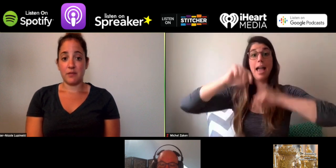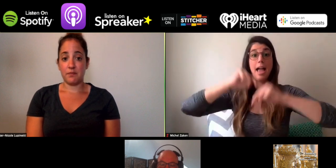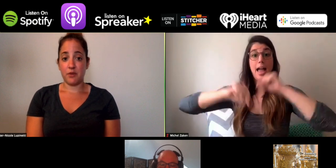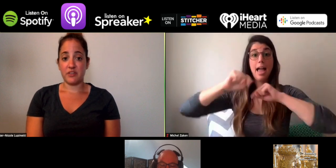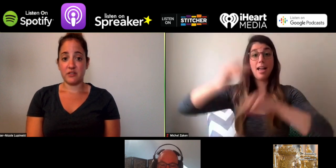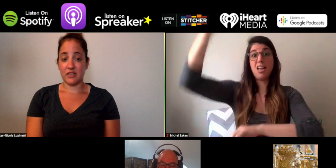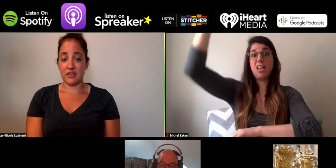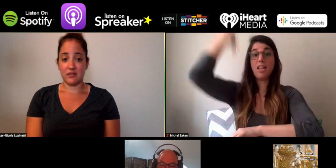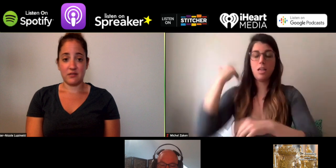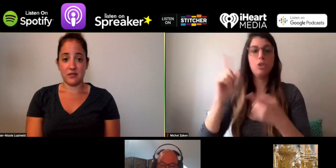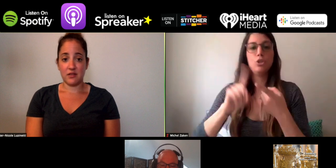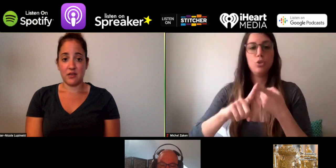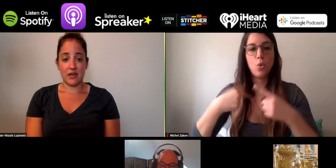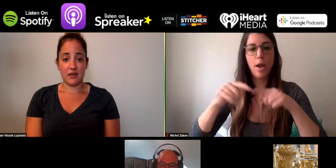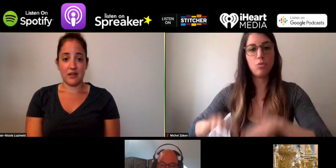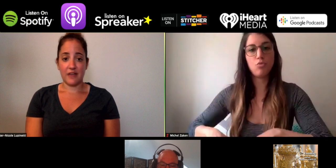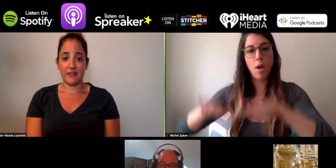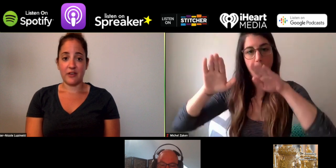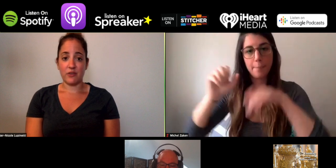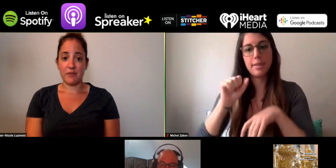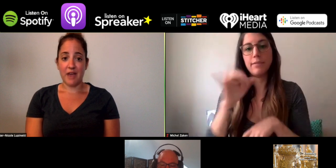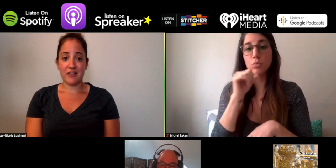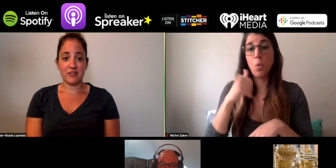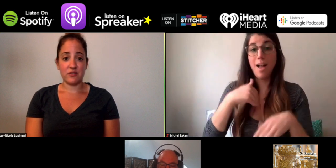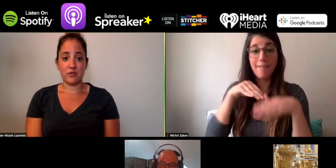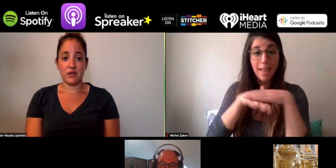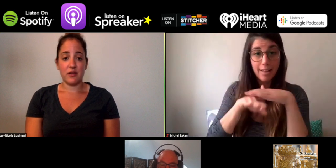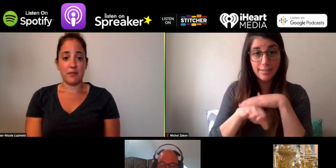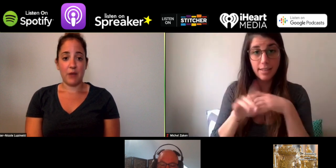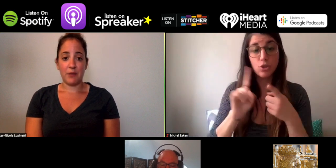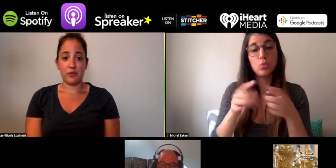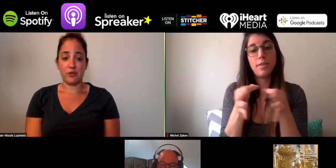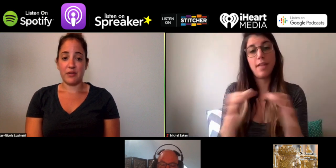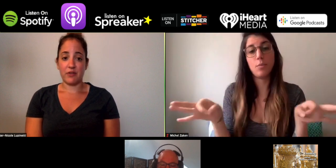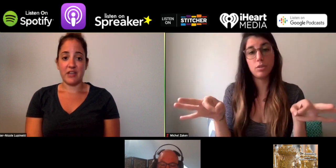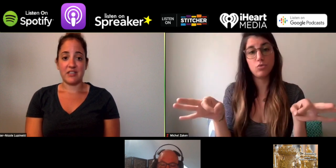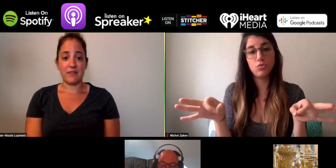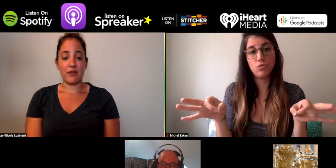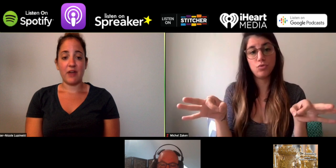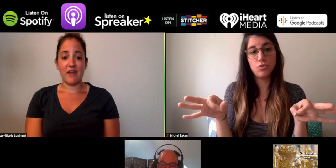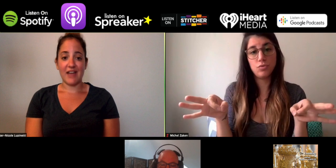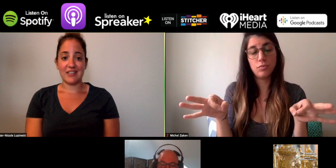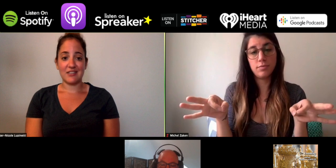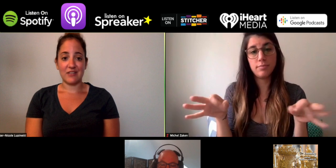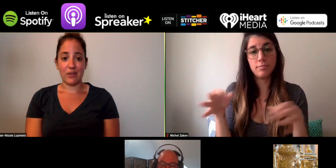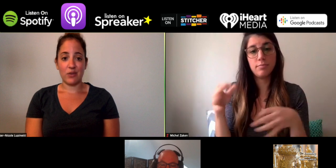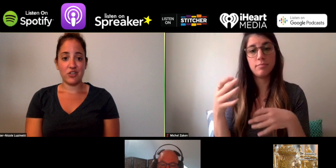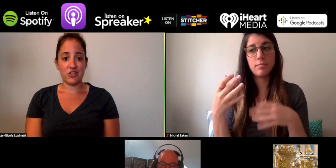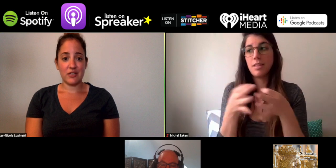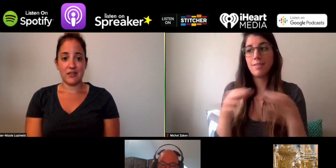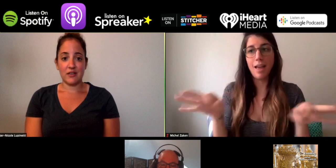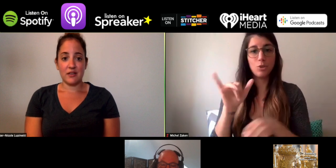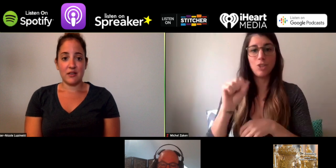And personally, I think that goes back to how people are being raised. If they don't have access to